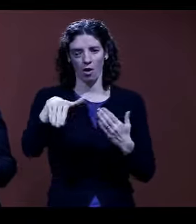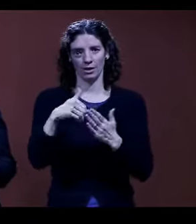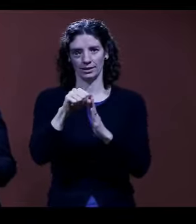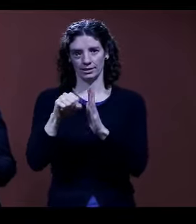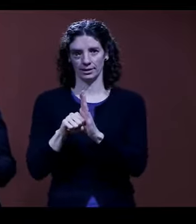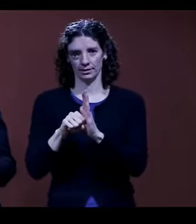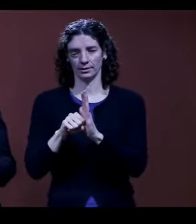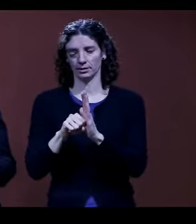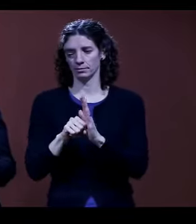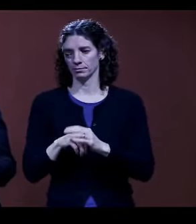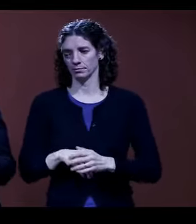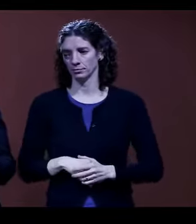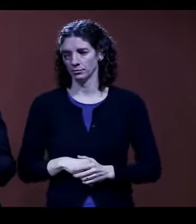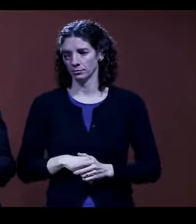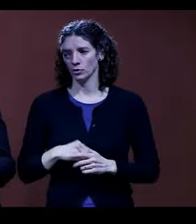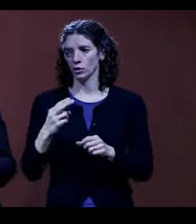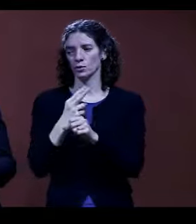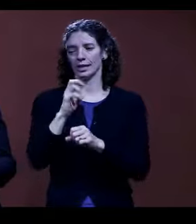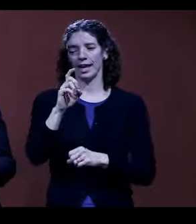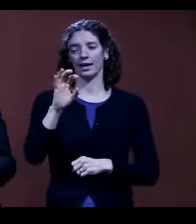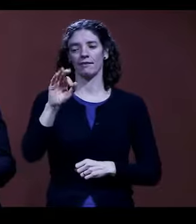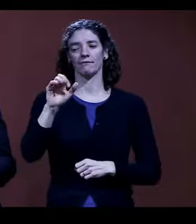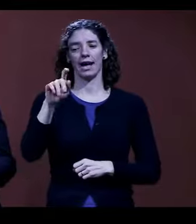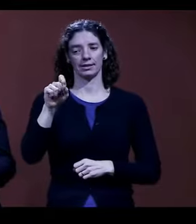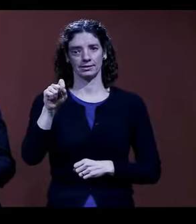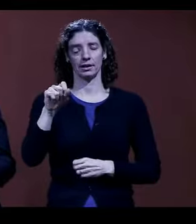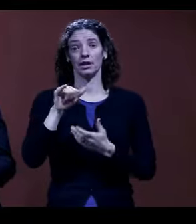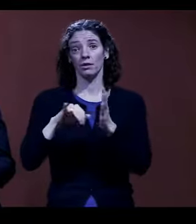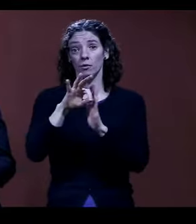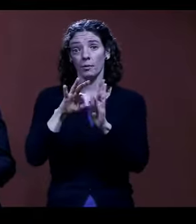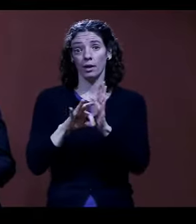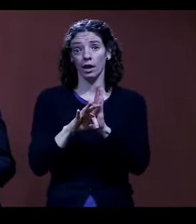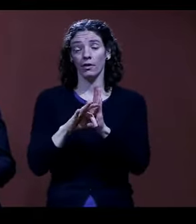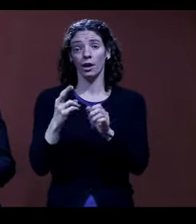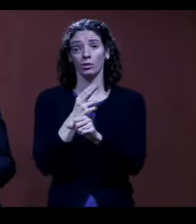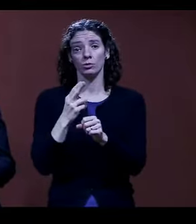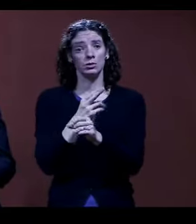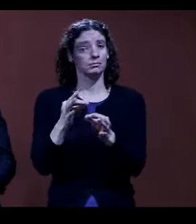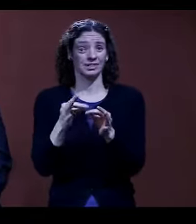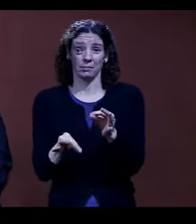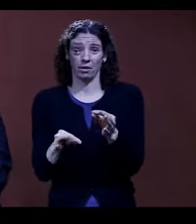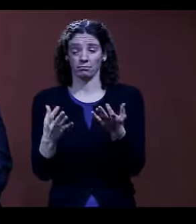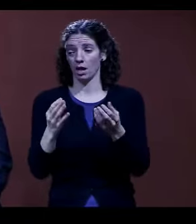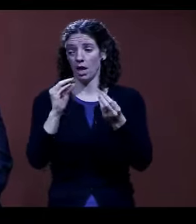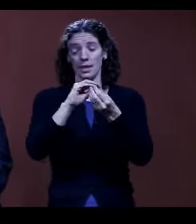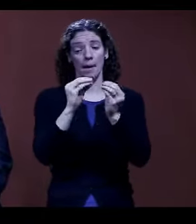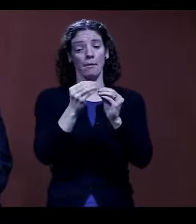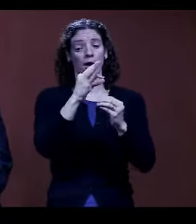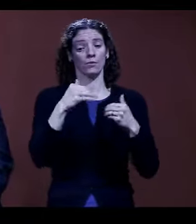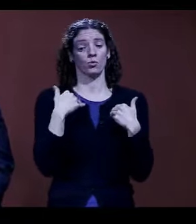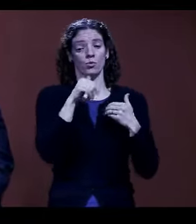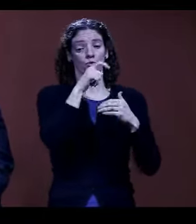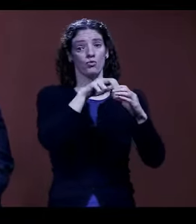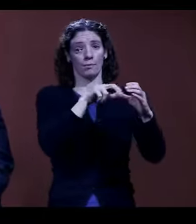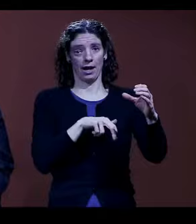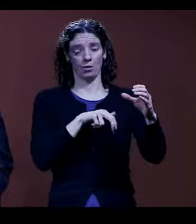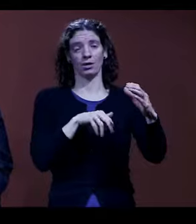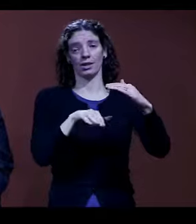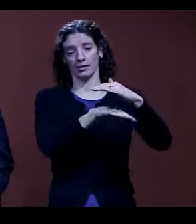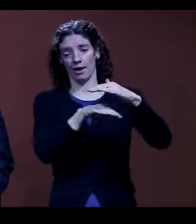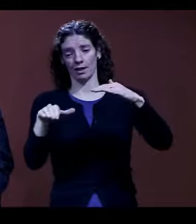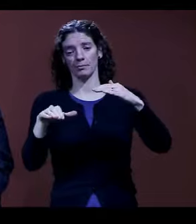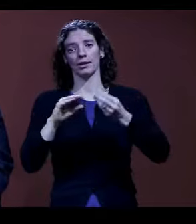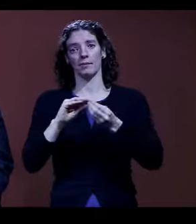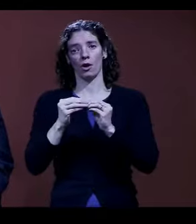a pretty simple formula to follow to calculate, which is just the number of youth who dropped out divided by the number of youth